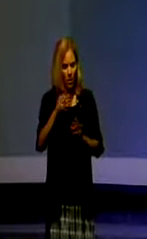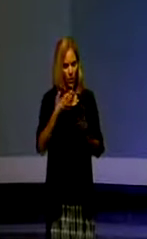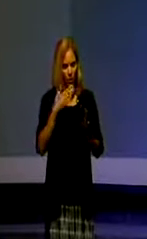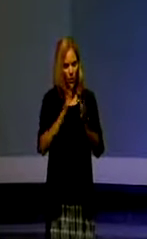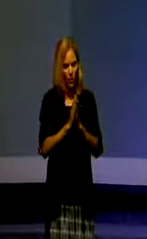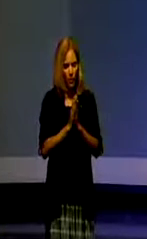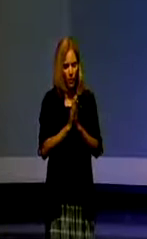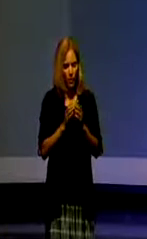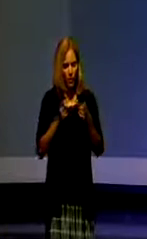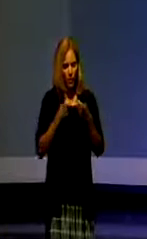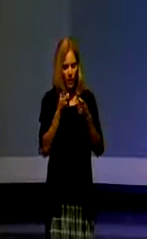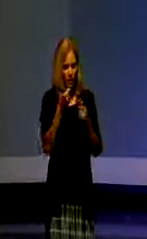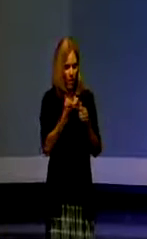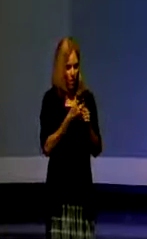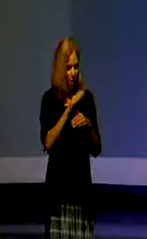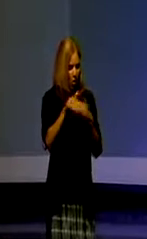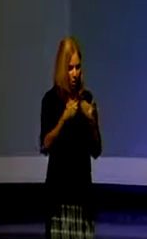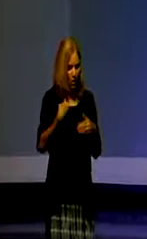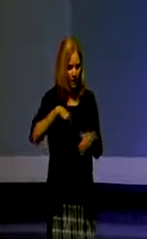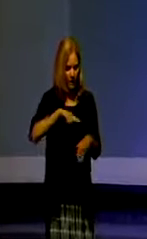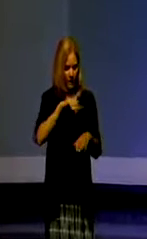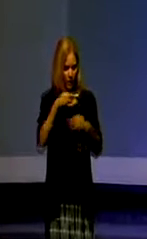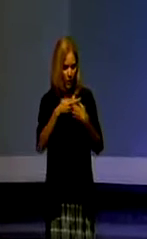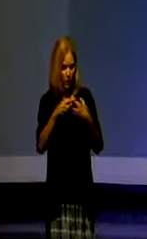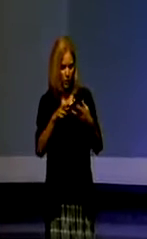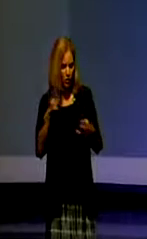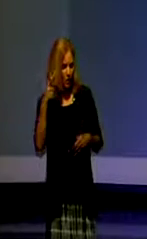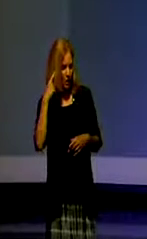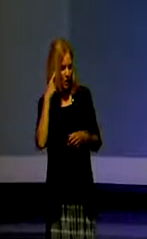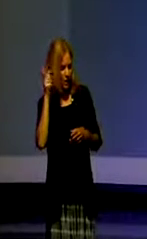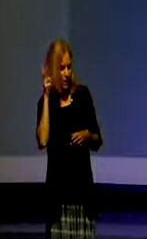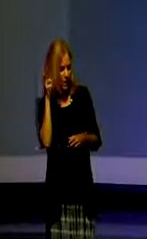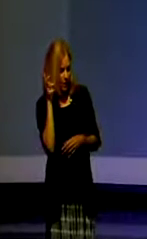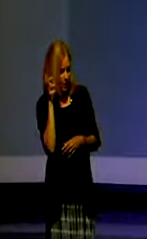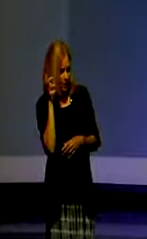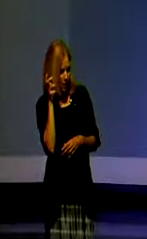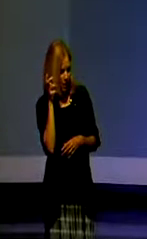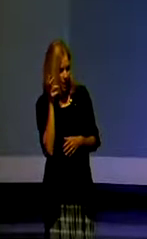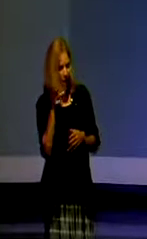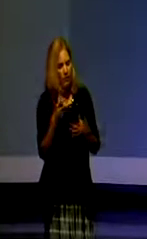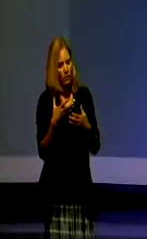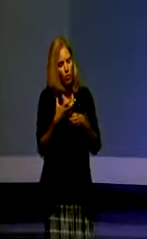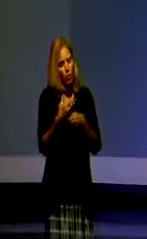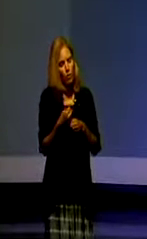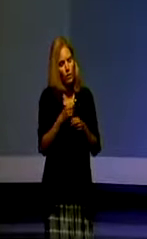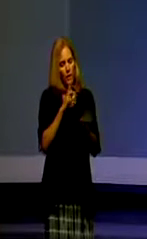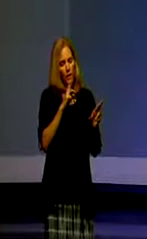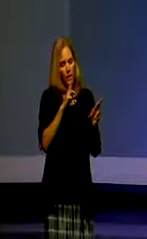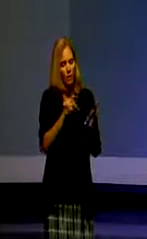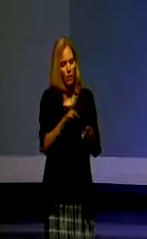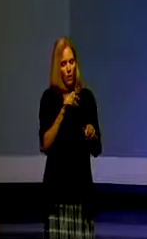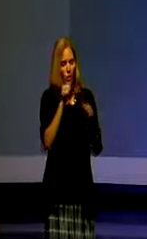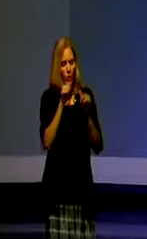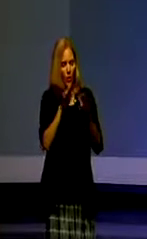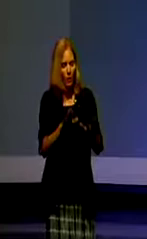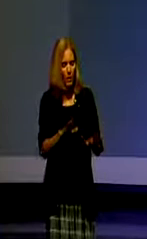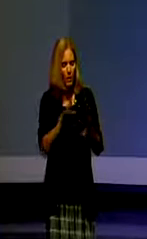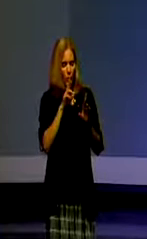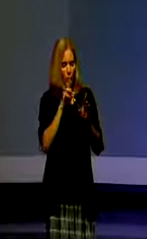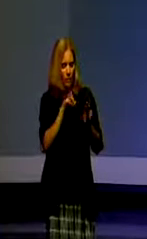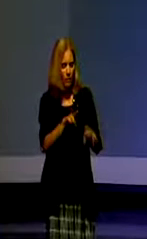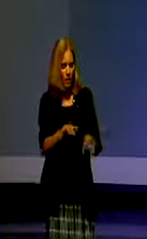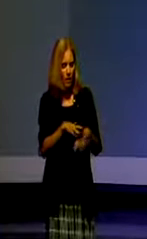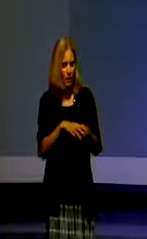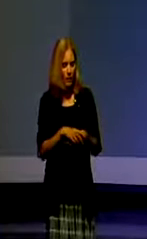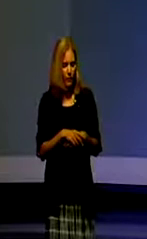pray that you would give every single one of us in this room ears to hear. Lord, give us boldness to respond, obedience to respond, Lord,